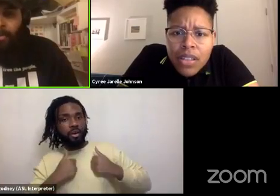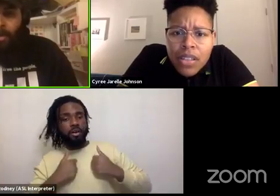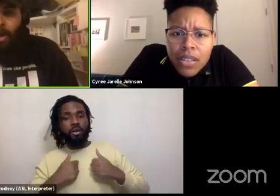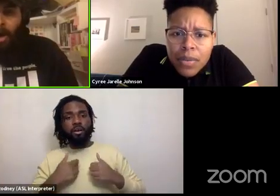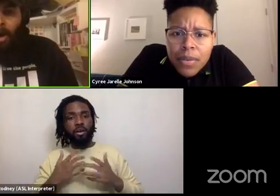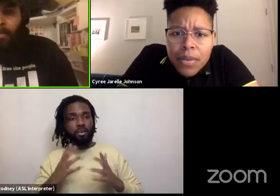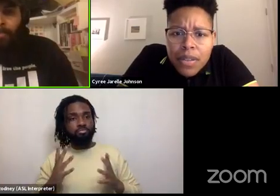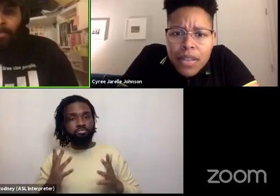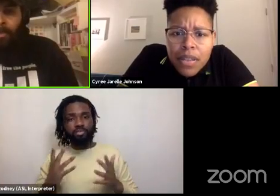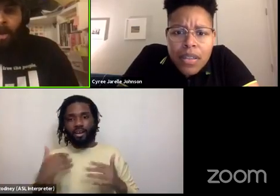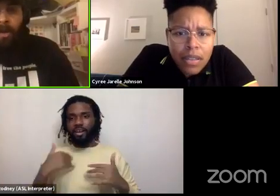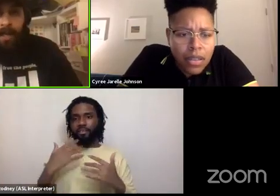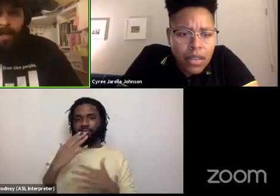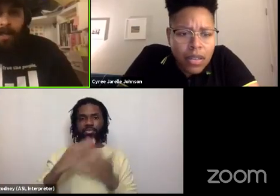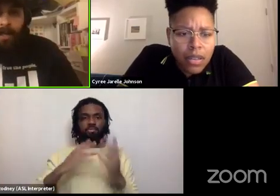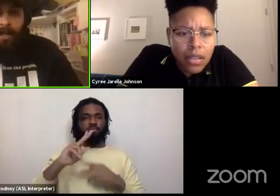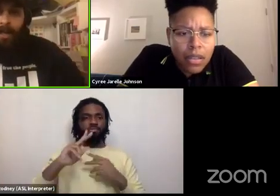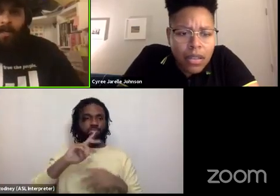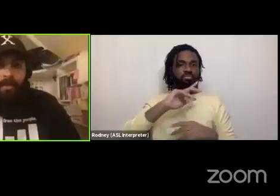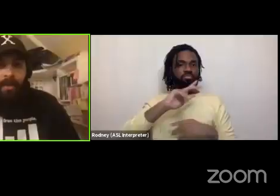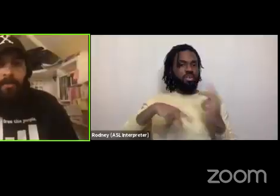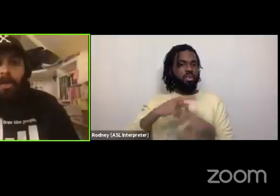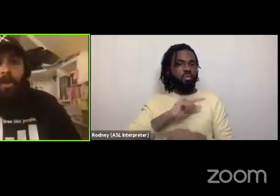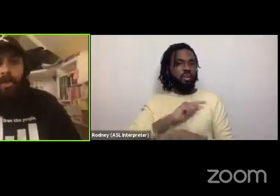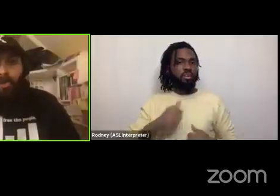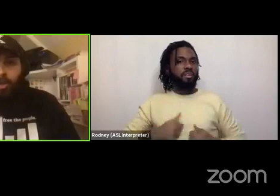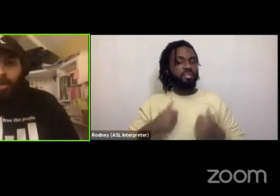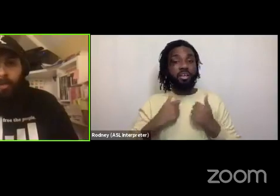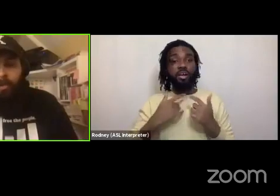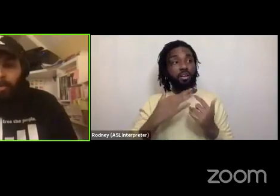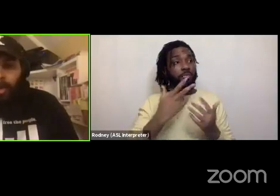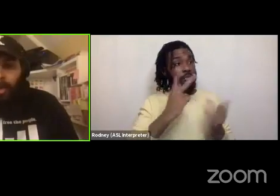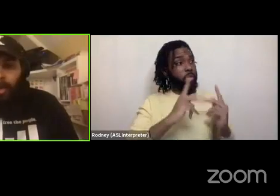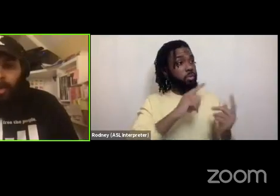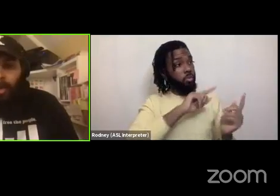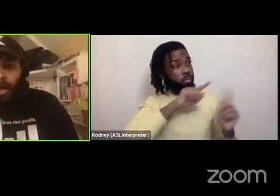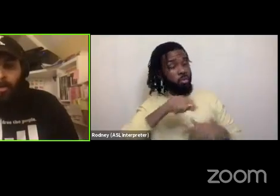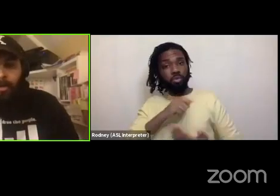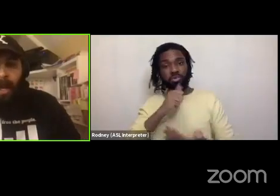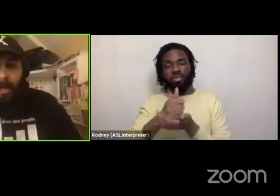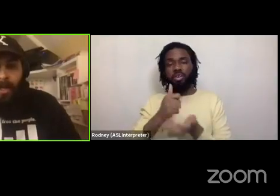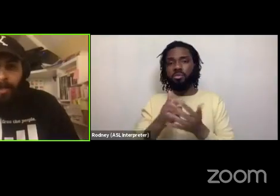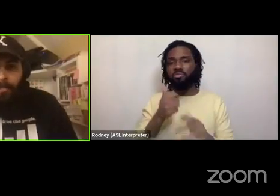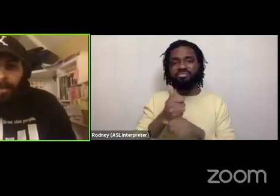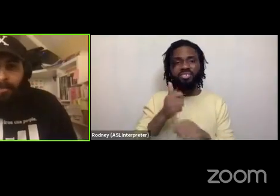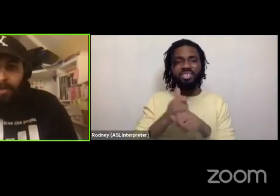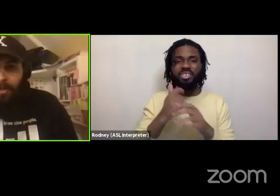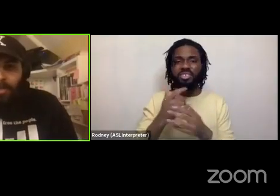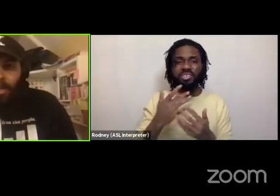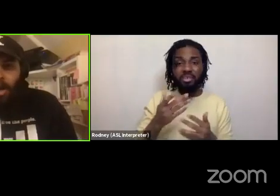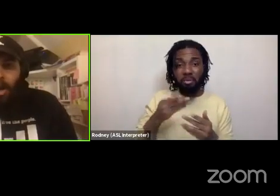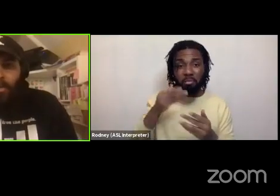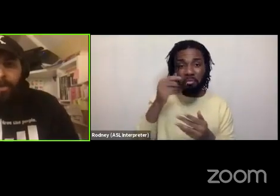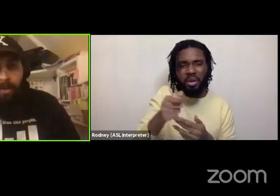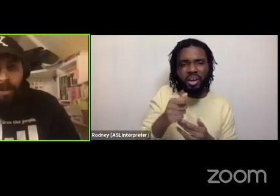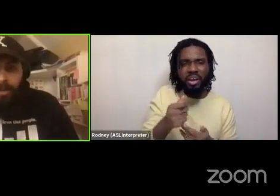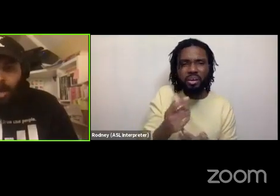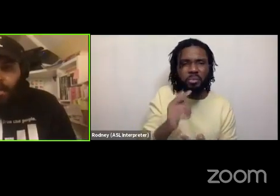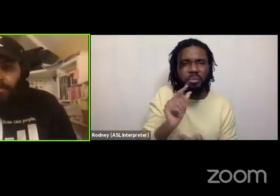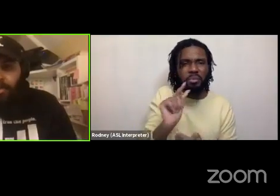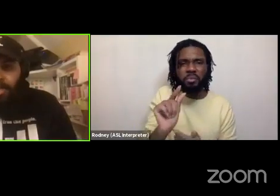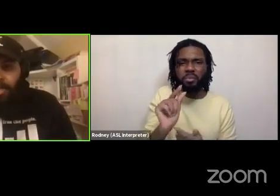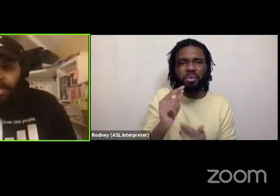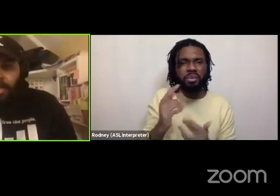life, are not getting paid even close to a livable wage. They're not getting the benefits of